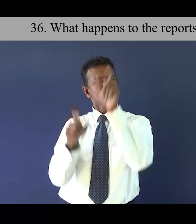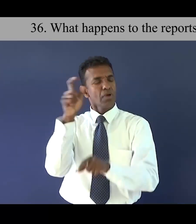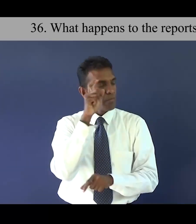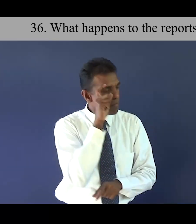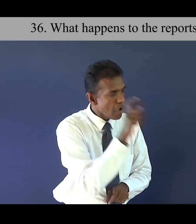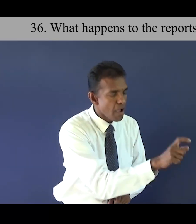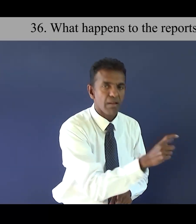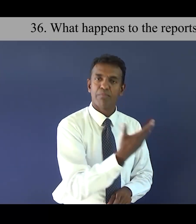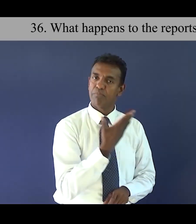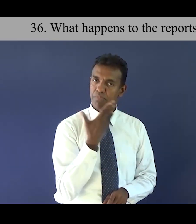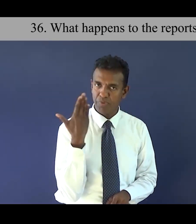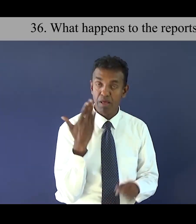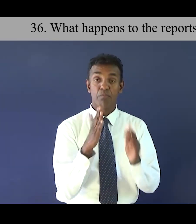committee has said about it.